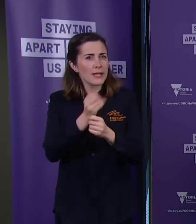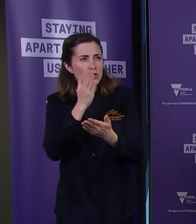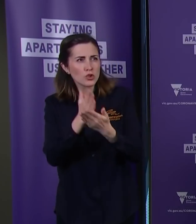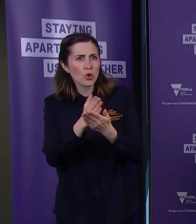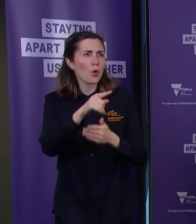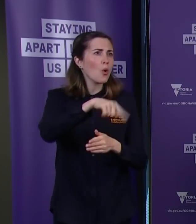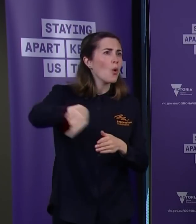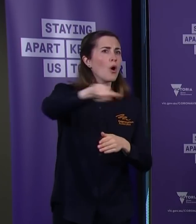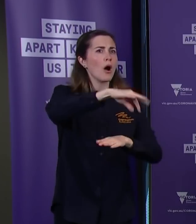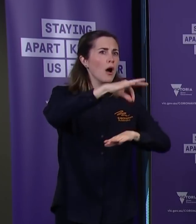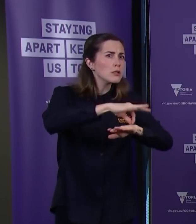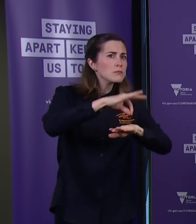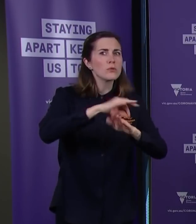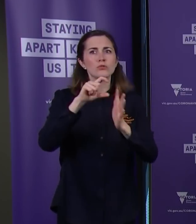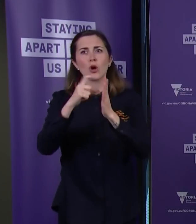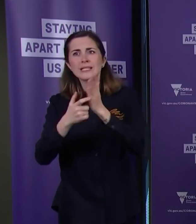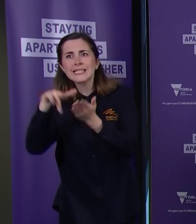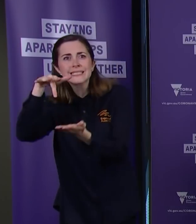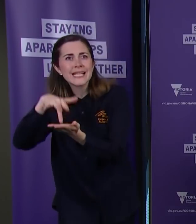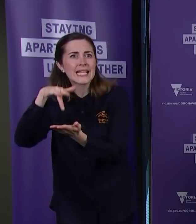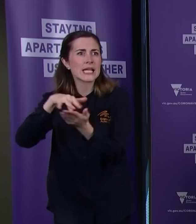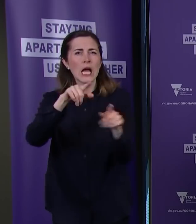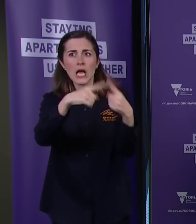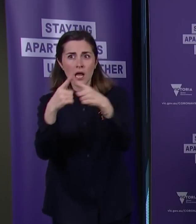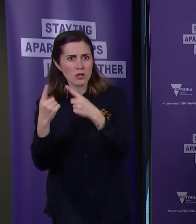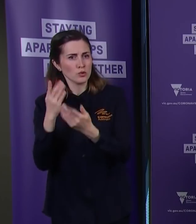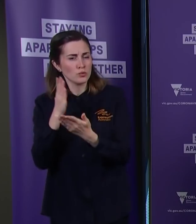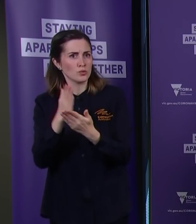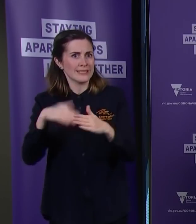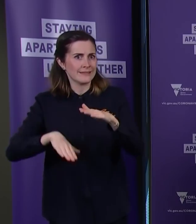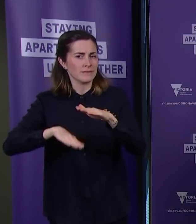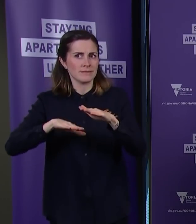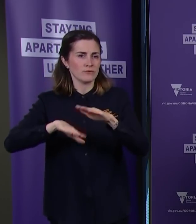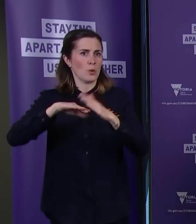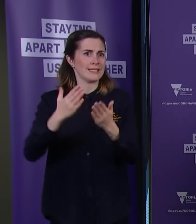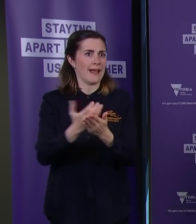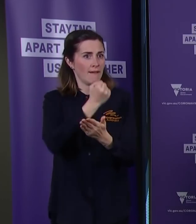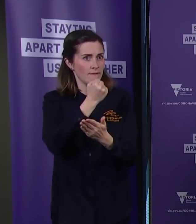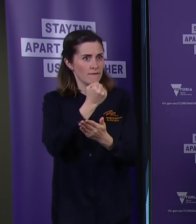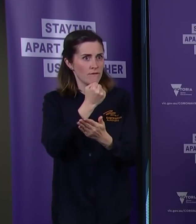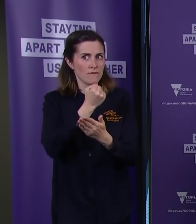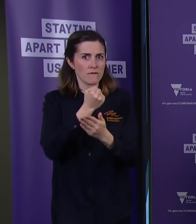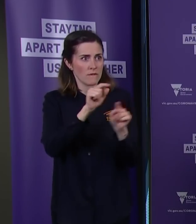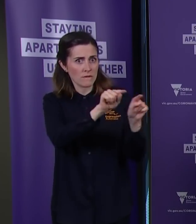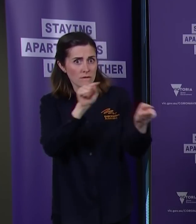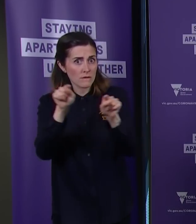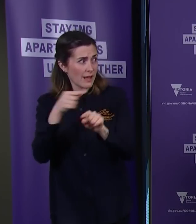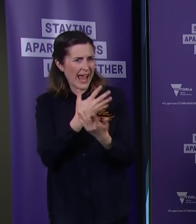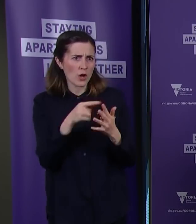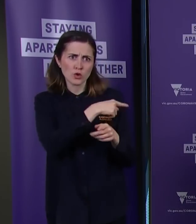bit of a discord between what the policy is and perhaps what healthcare workers are seeing being actually implemented in those settings. Of